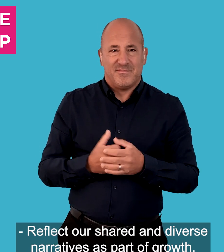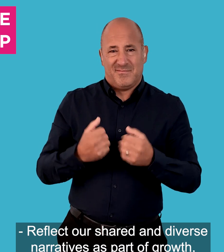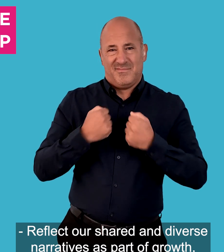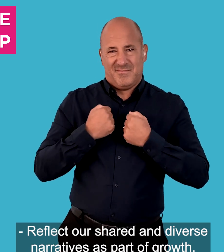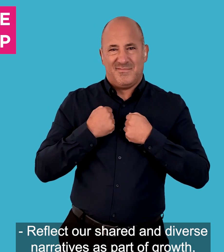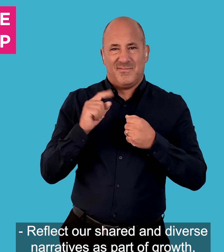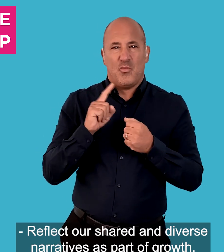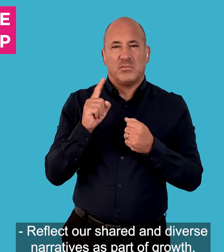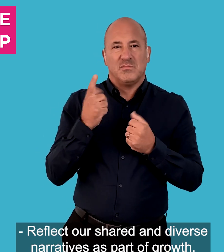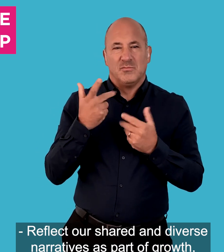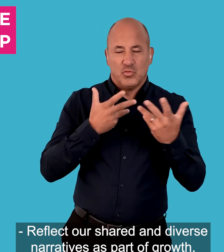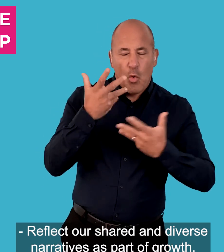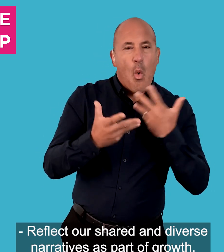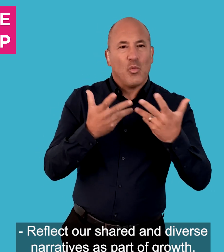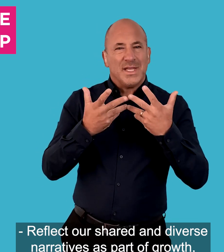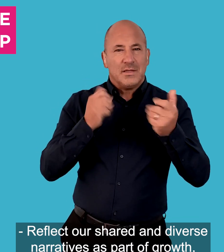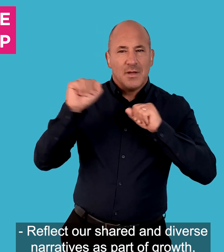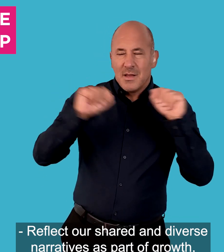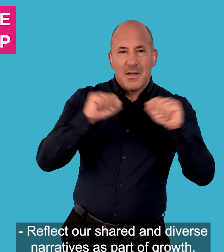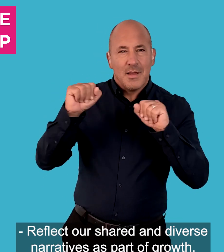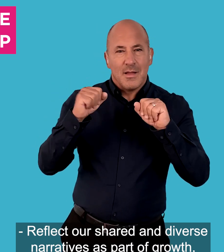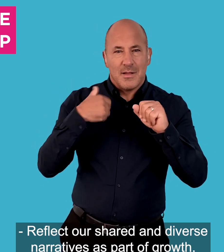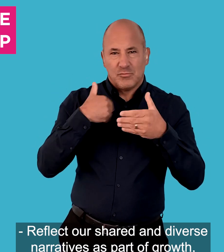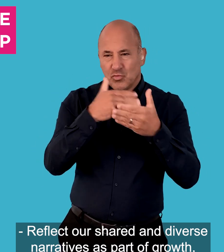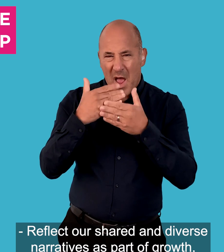Reflect our shared and diverse narratives as part of growth.